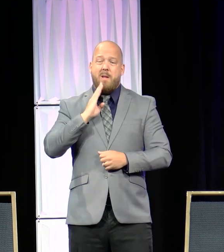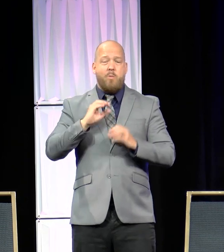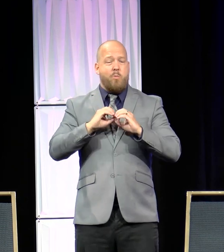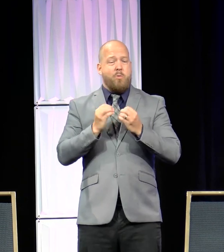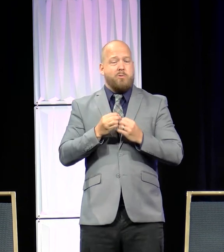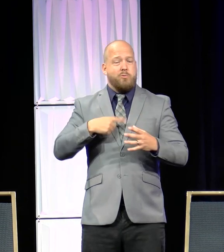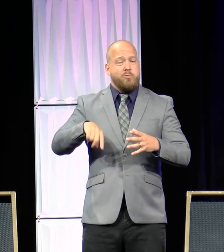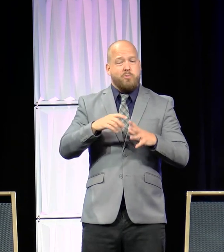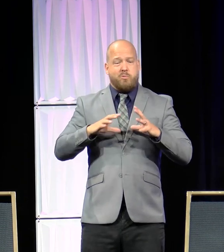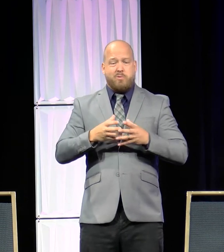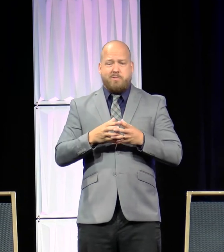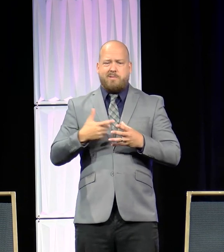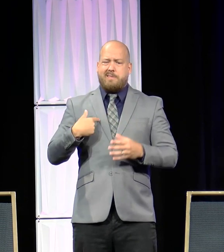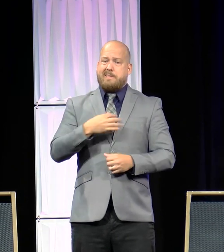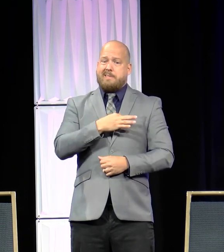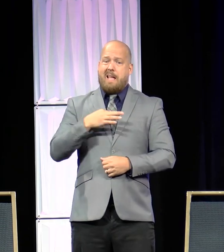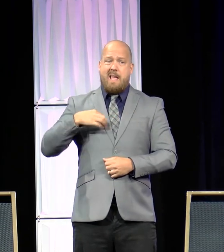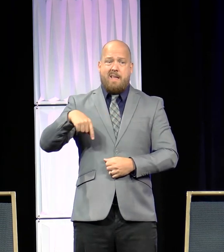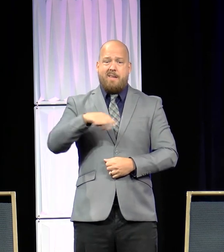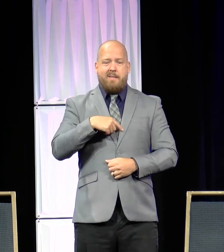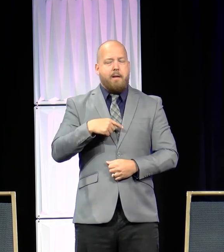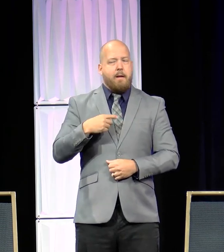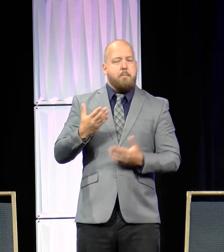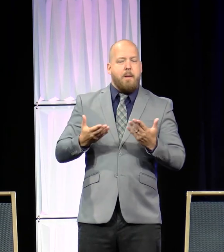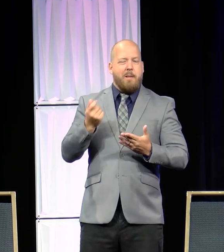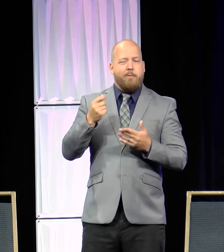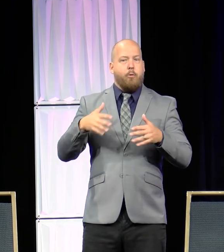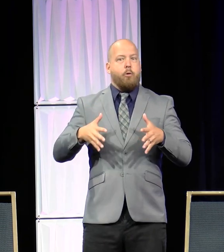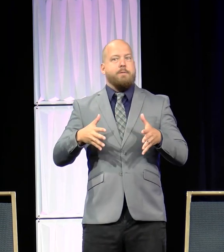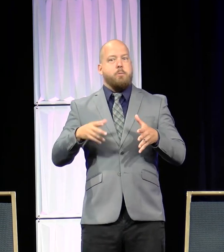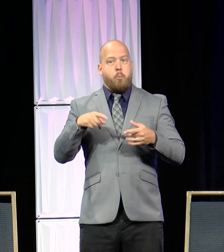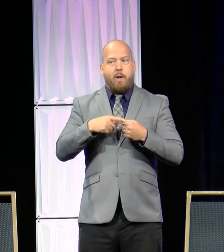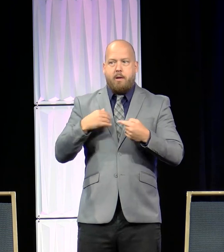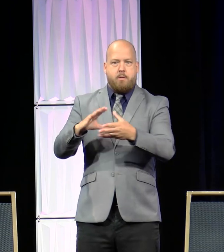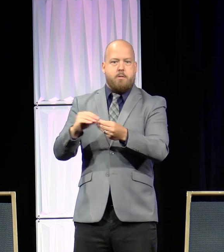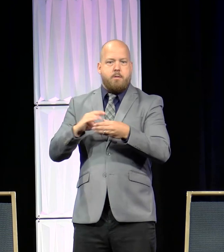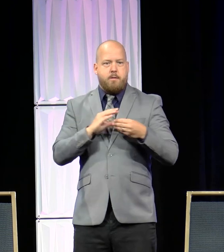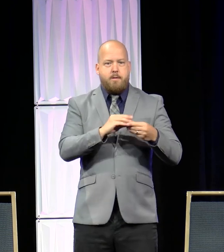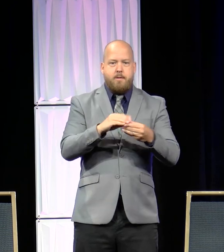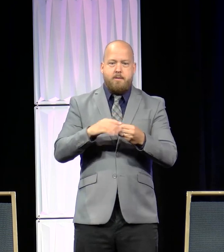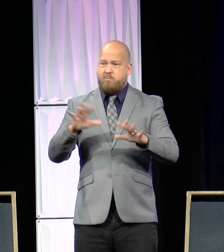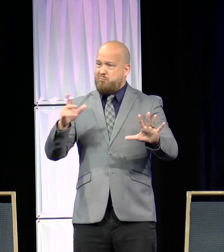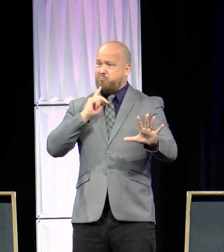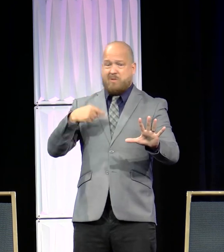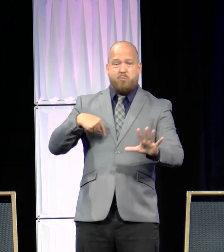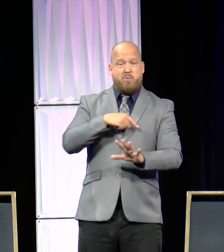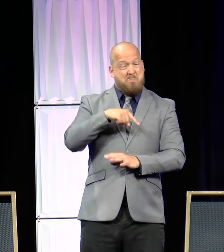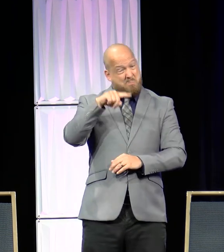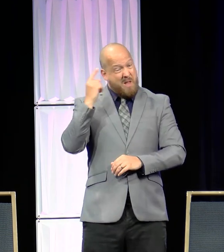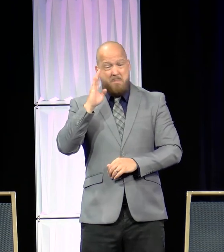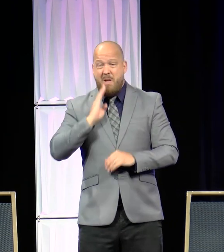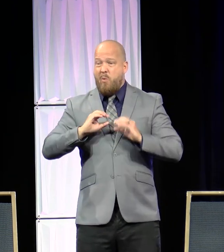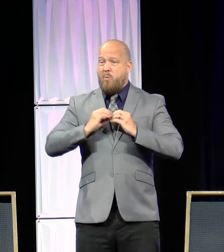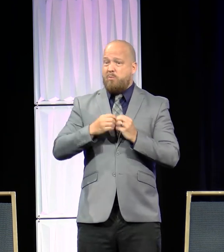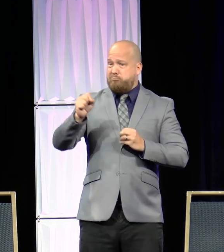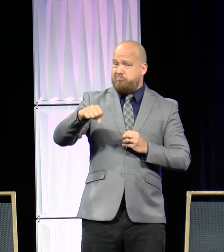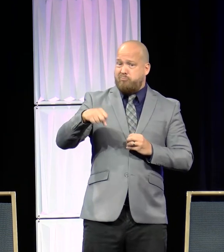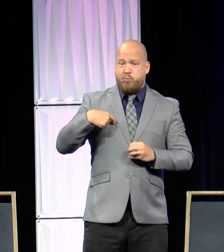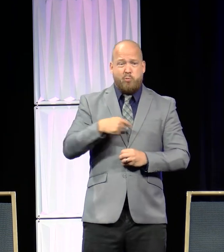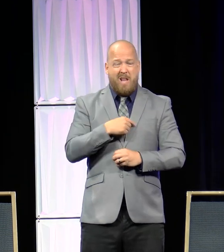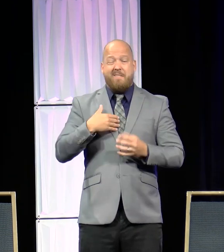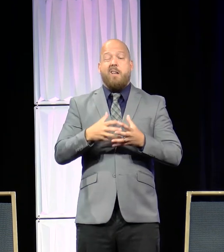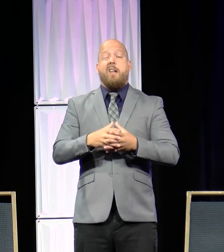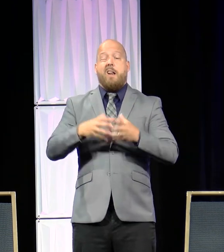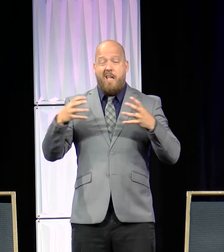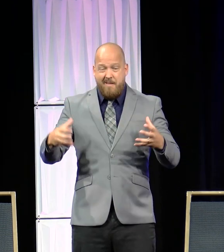when I speak about it out loud sometimes. But we're a black and brown organization, and we got a lot of black joy going on. They're here